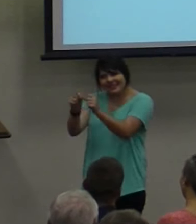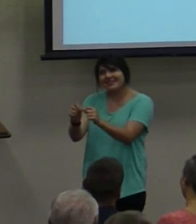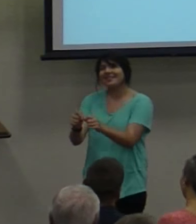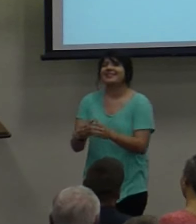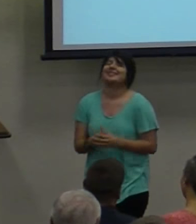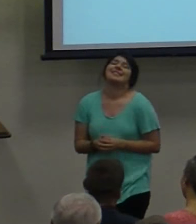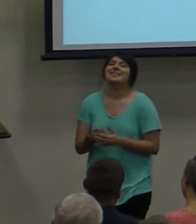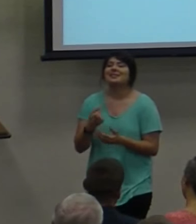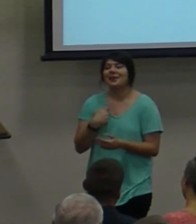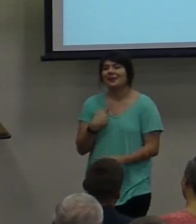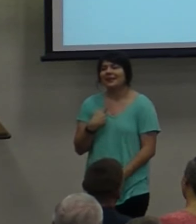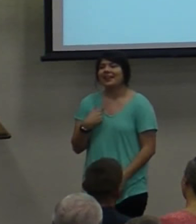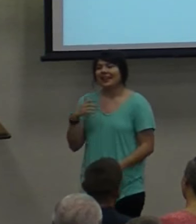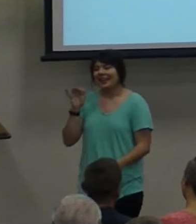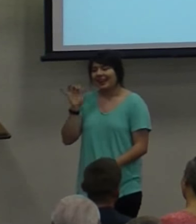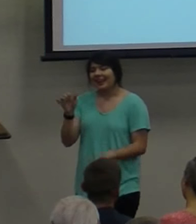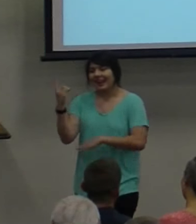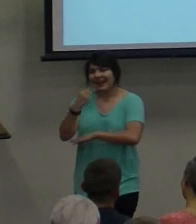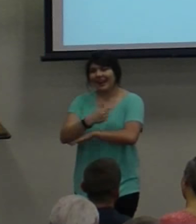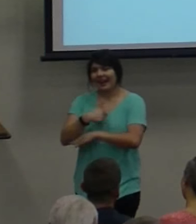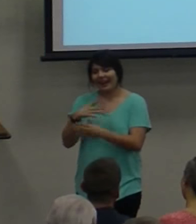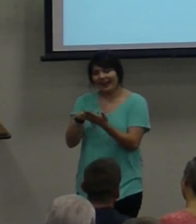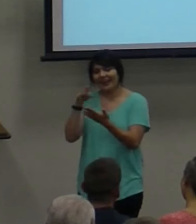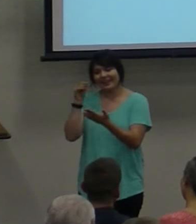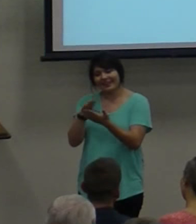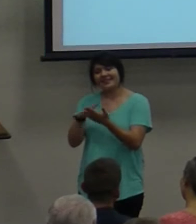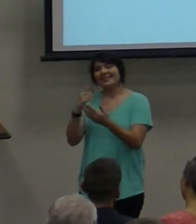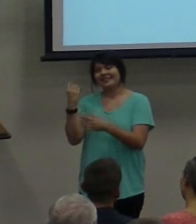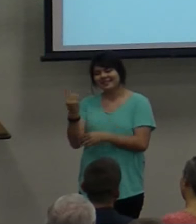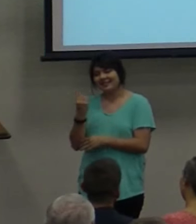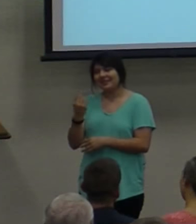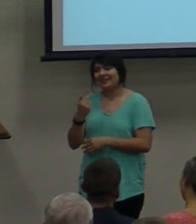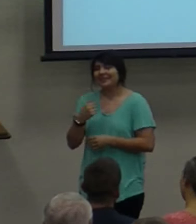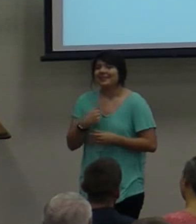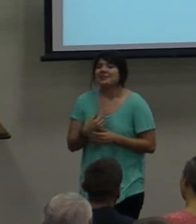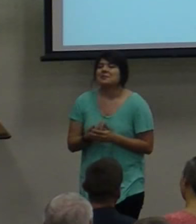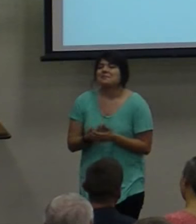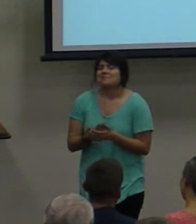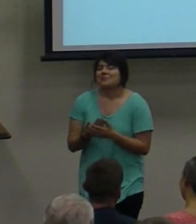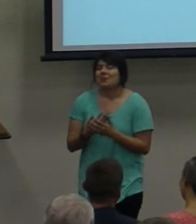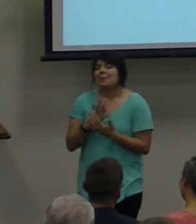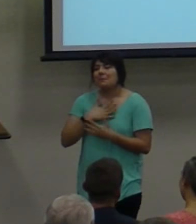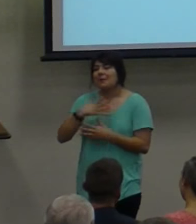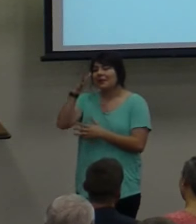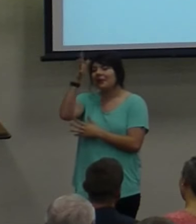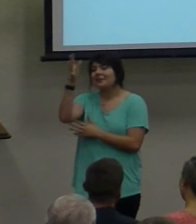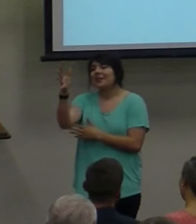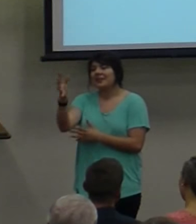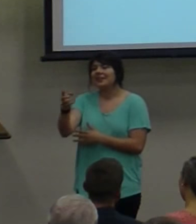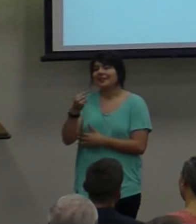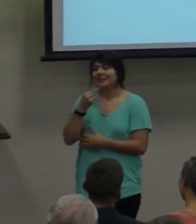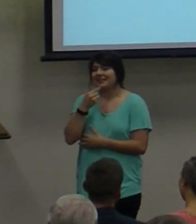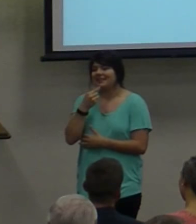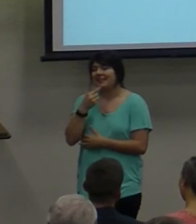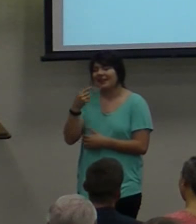So I learned something there that at times, as my granddad said, you need to shut